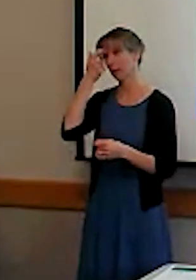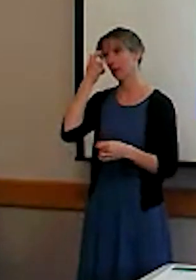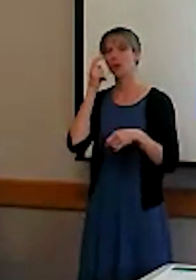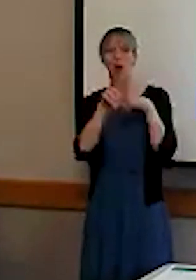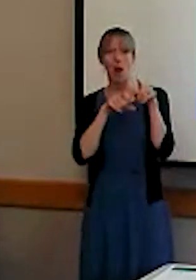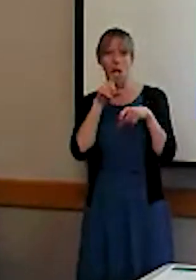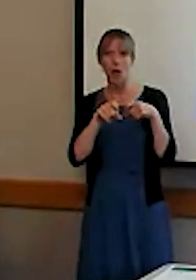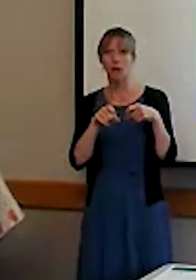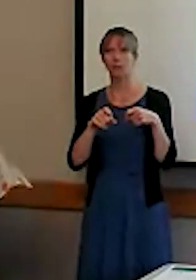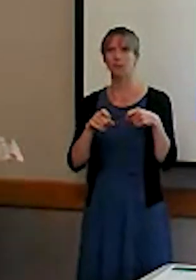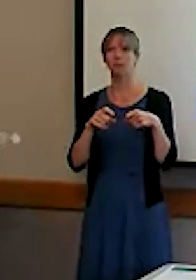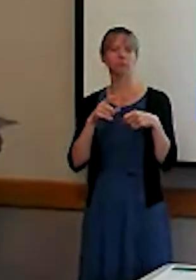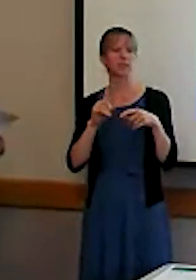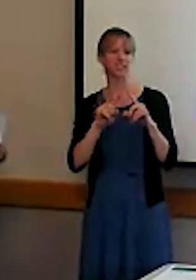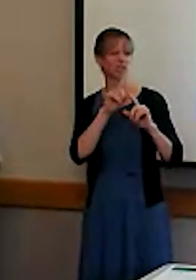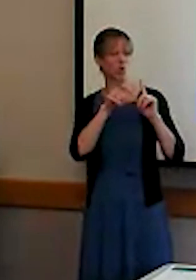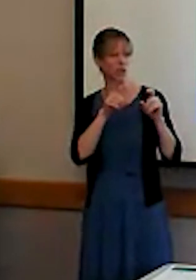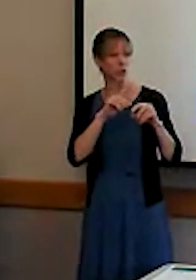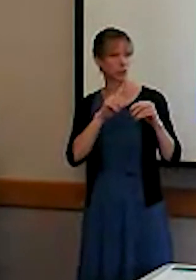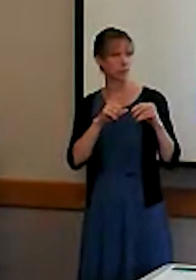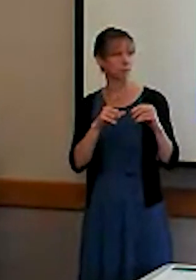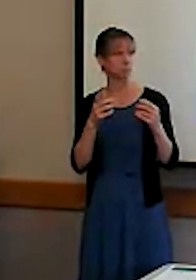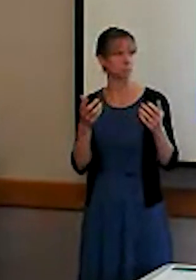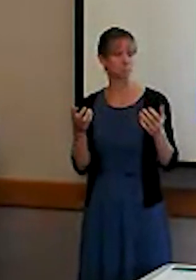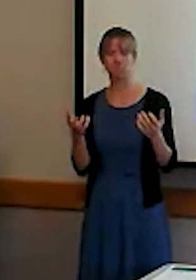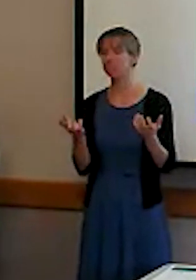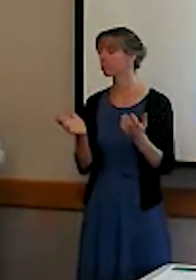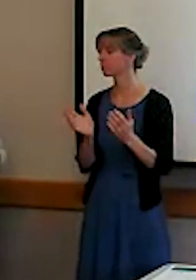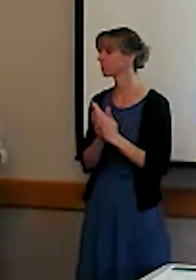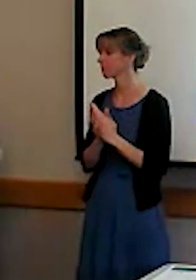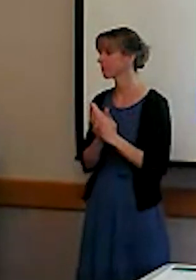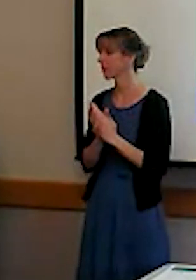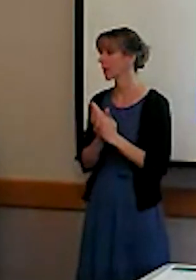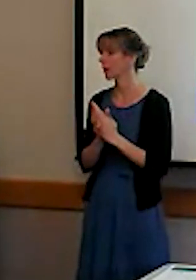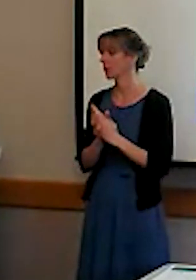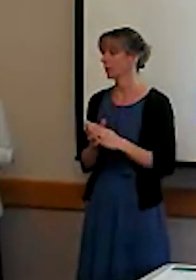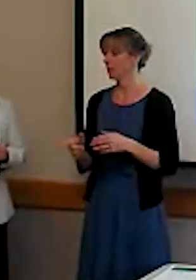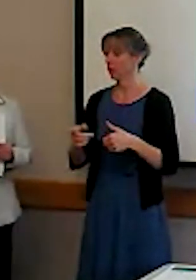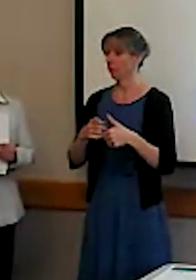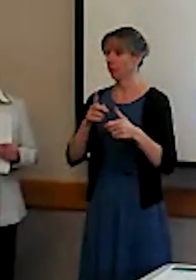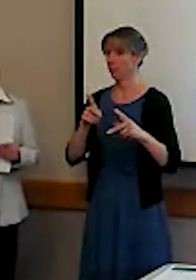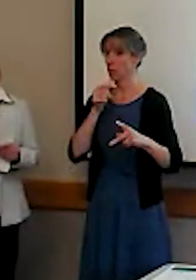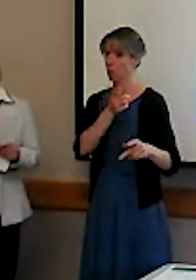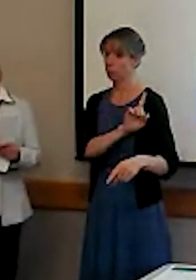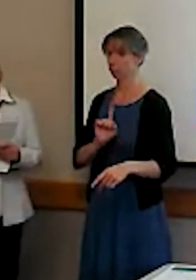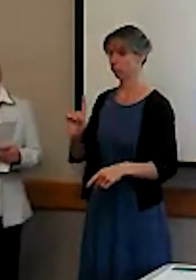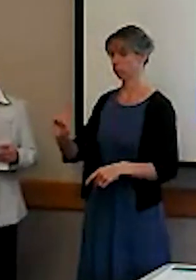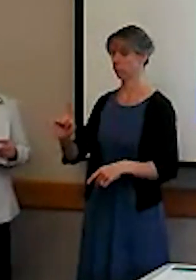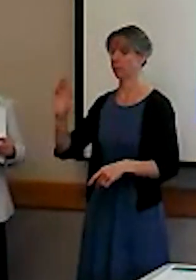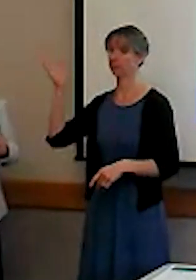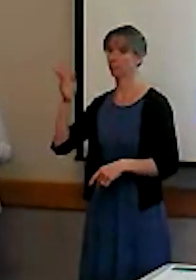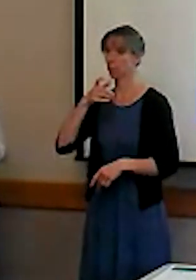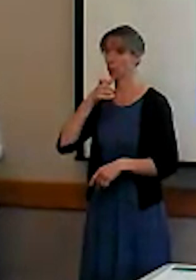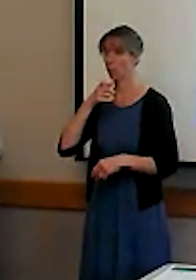their brains and ask them different questions that you might have. So the first one who will come up and